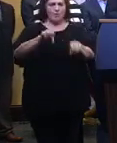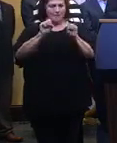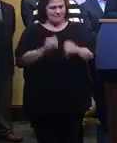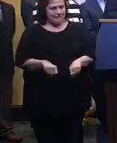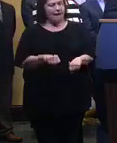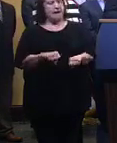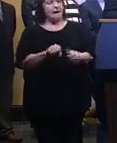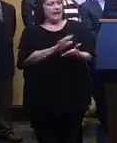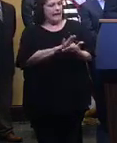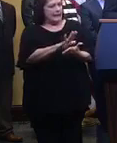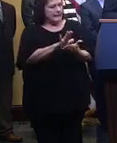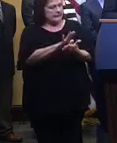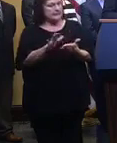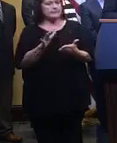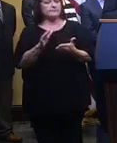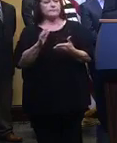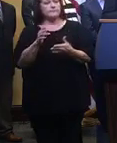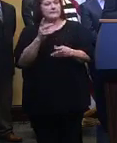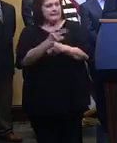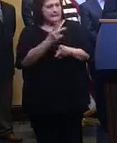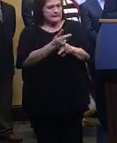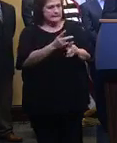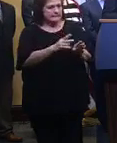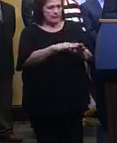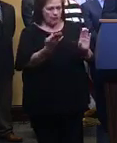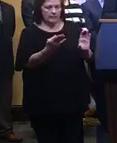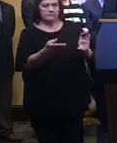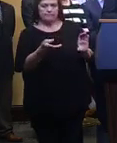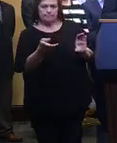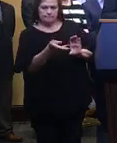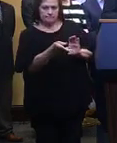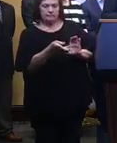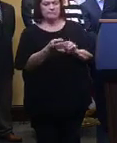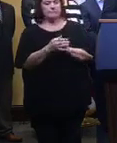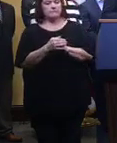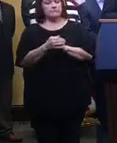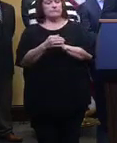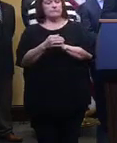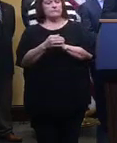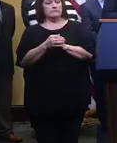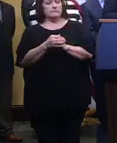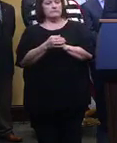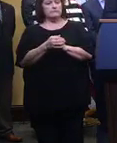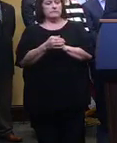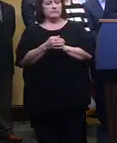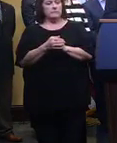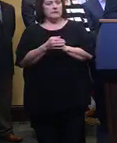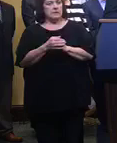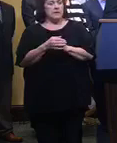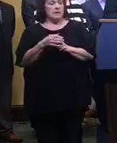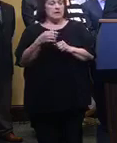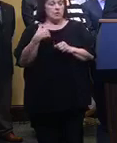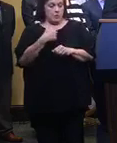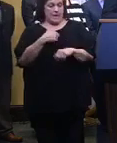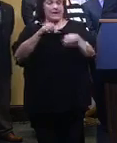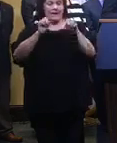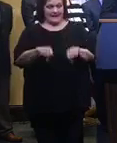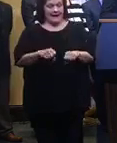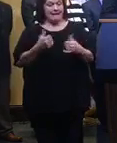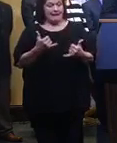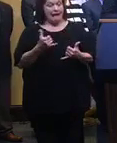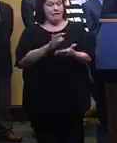lateral lines at a rate that has not been done. One cleaning to every 2 to 3 years. And the